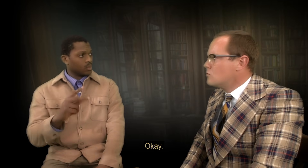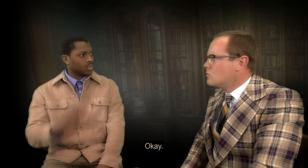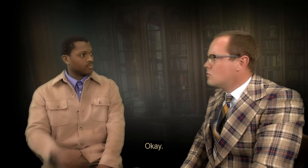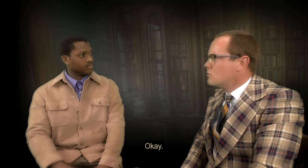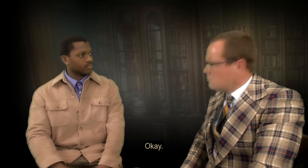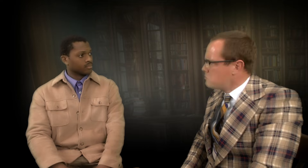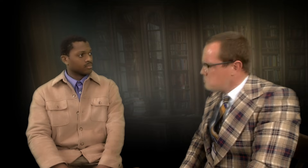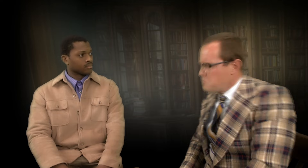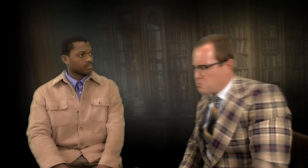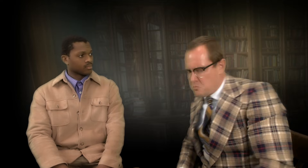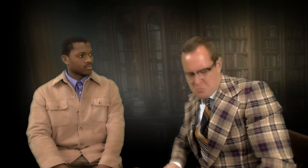Okay.